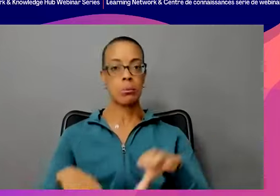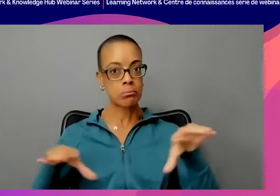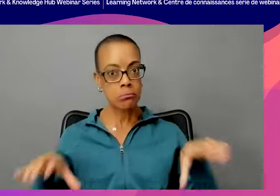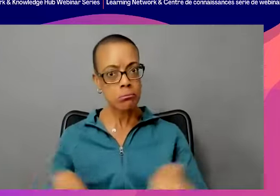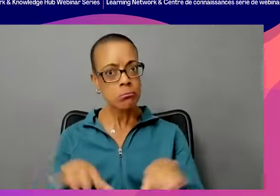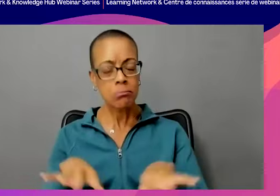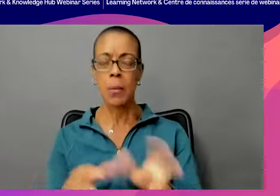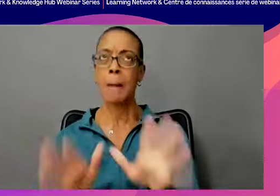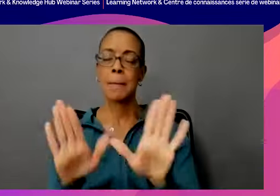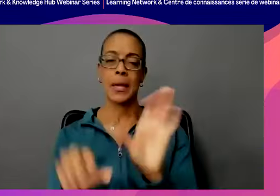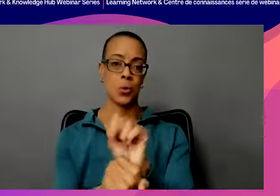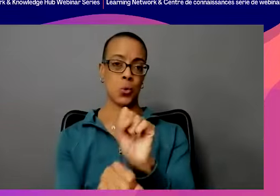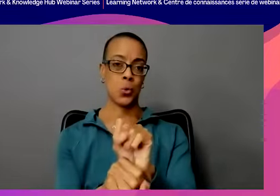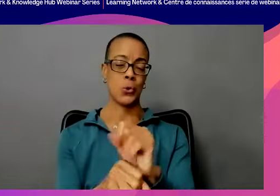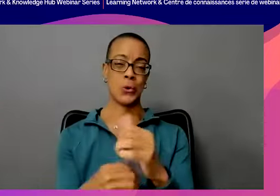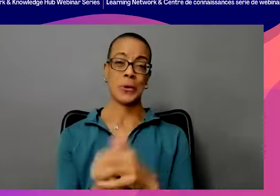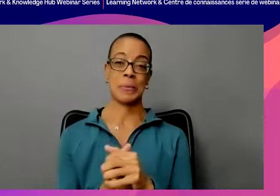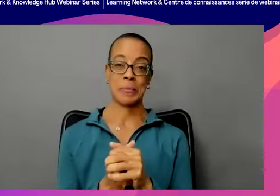work. So